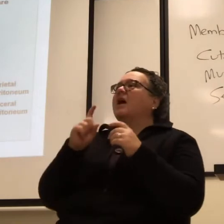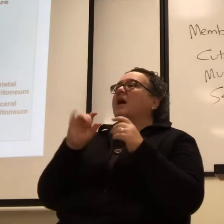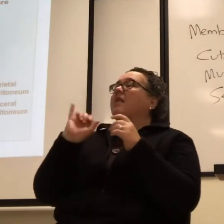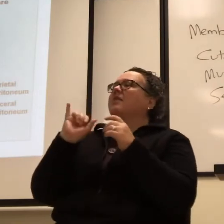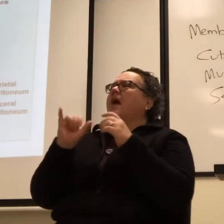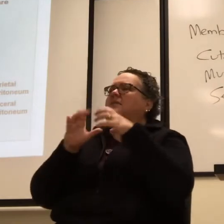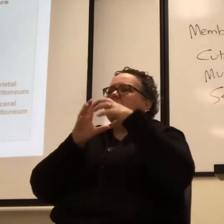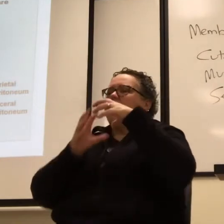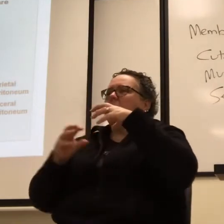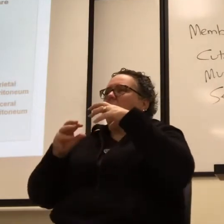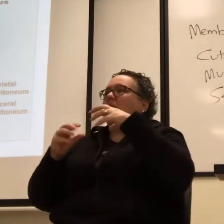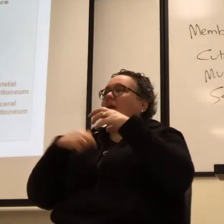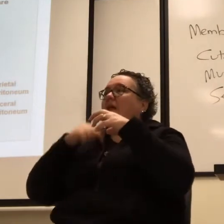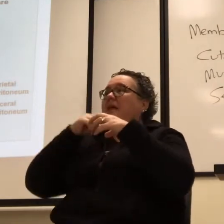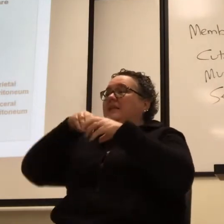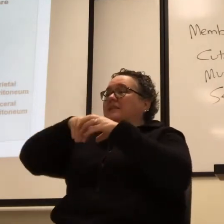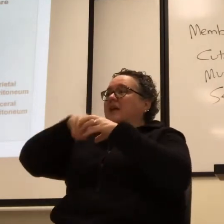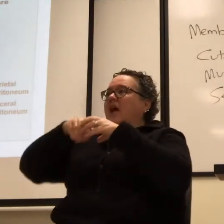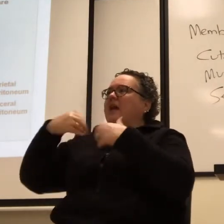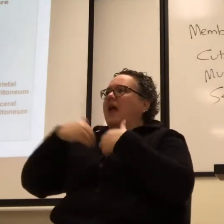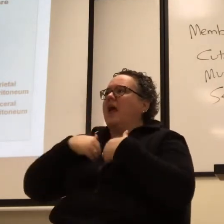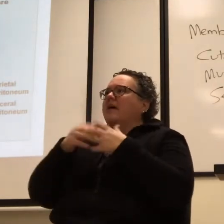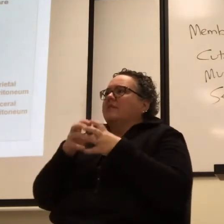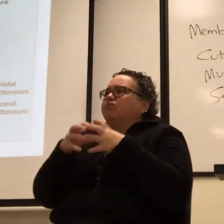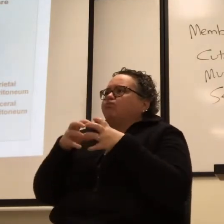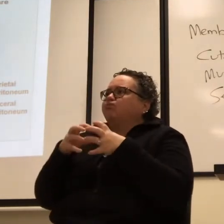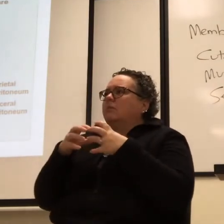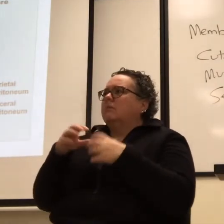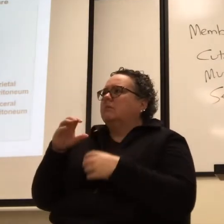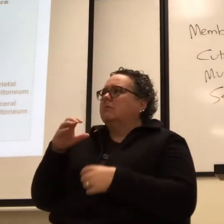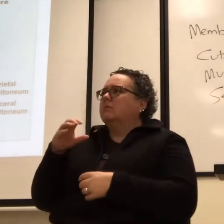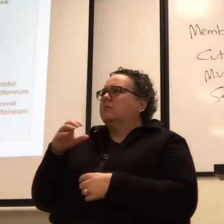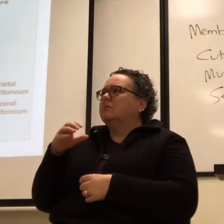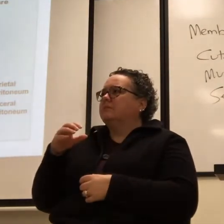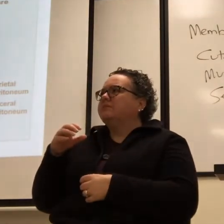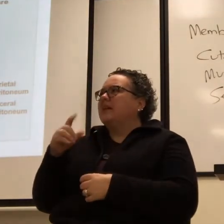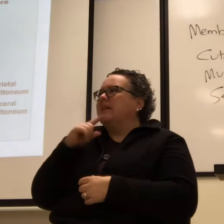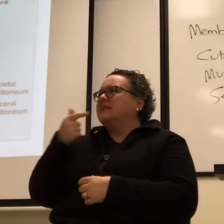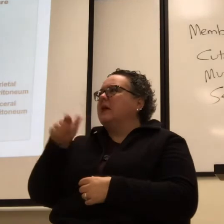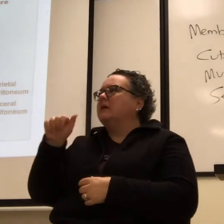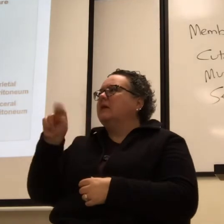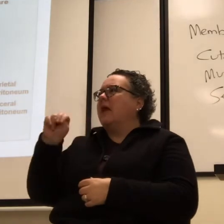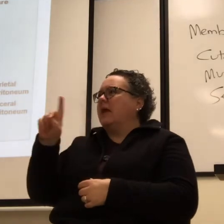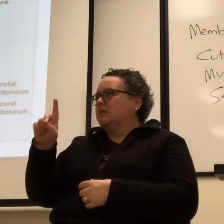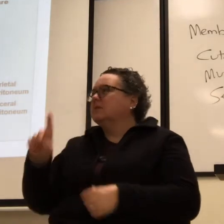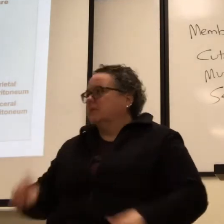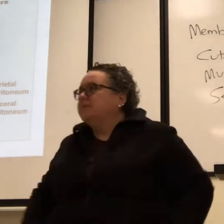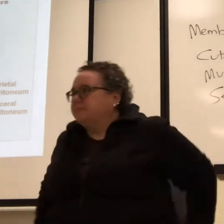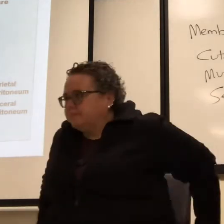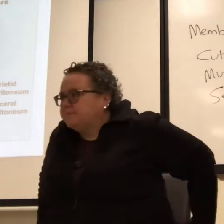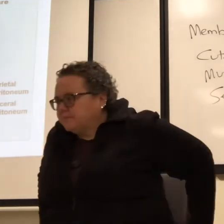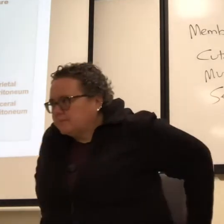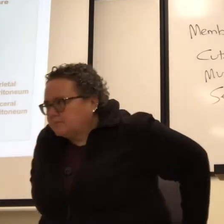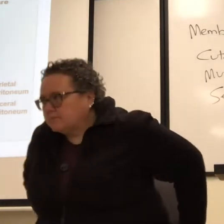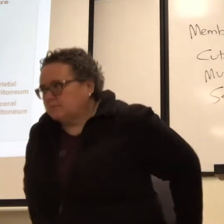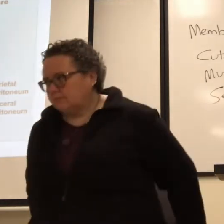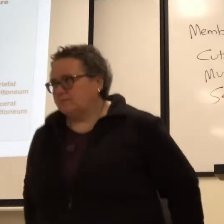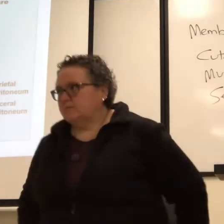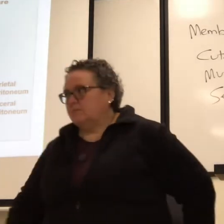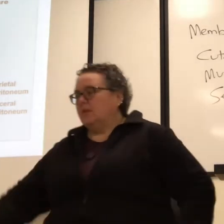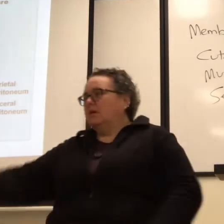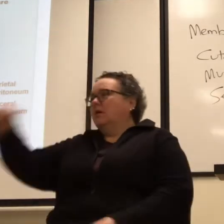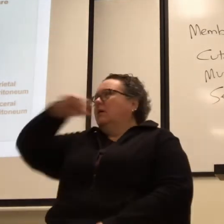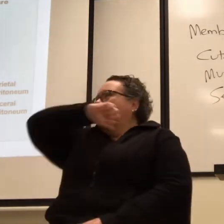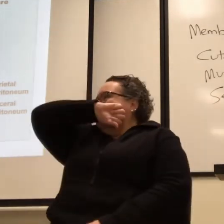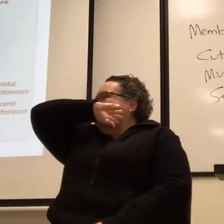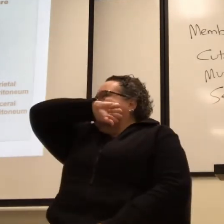Serous membranes are also wet. There's a tiny layer of wet secretion. It's not mucus, it's